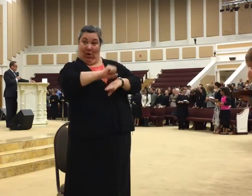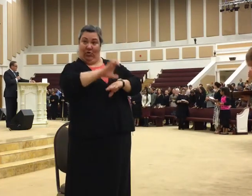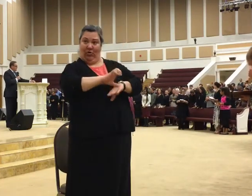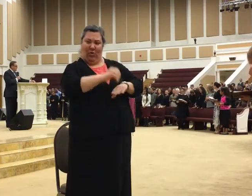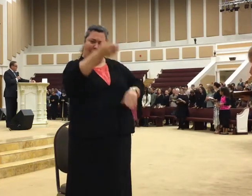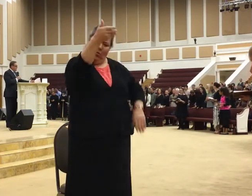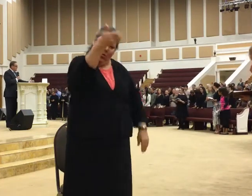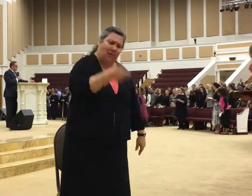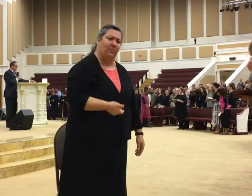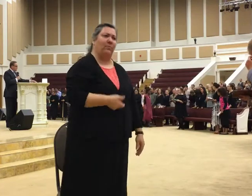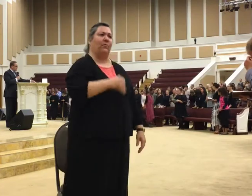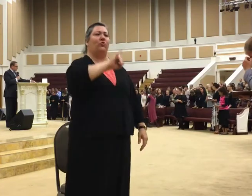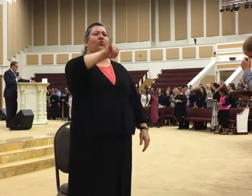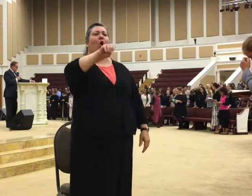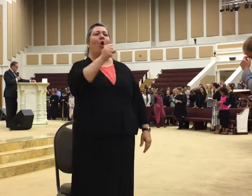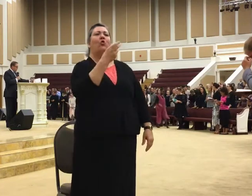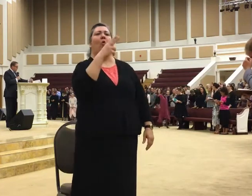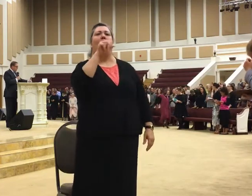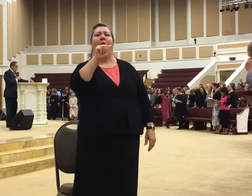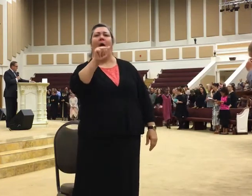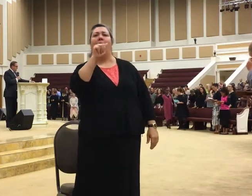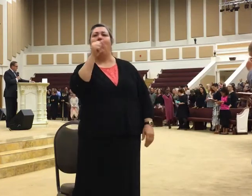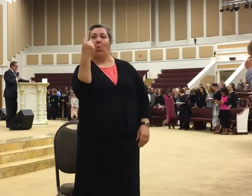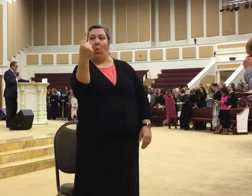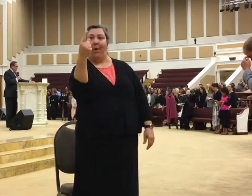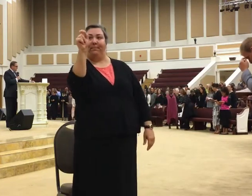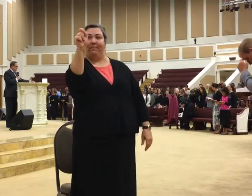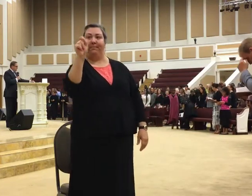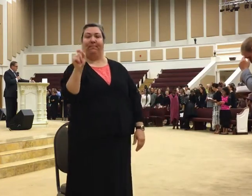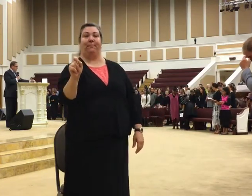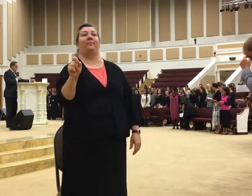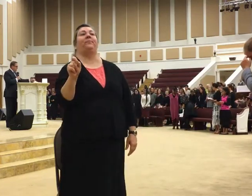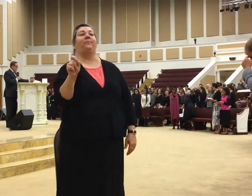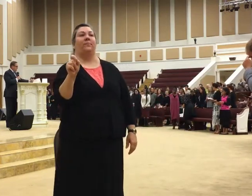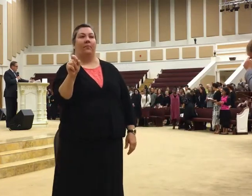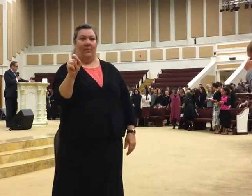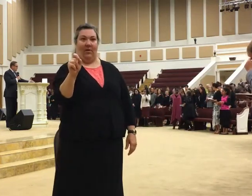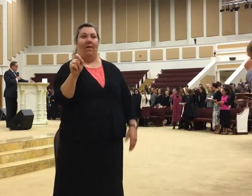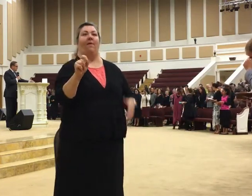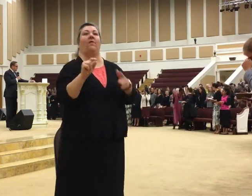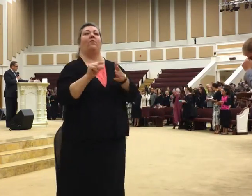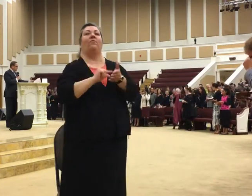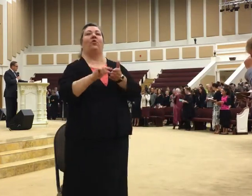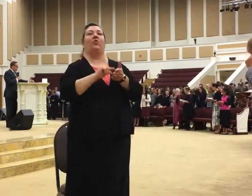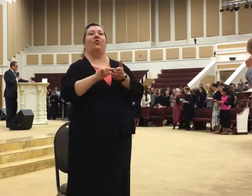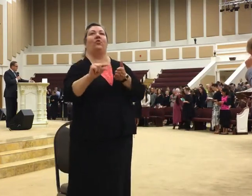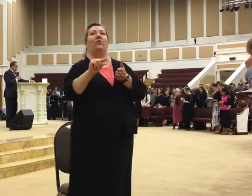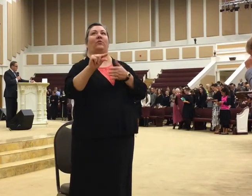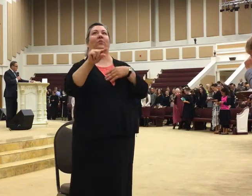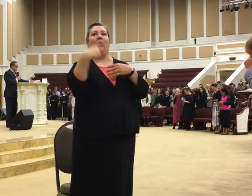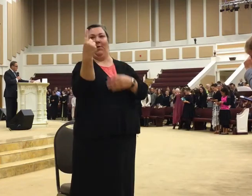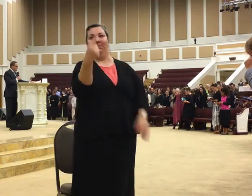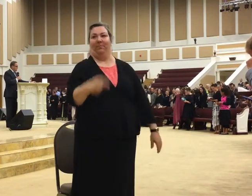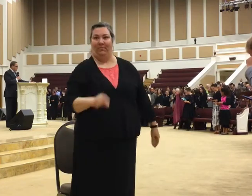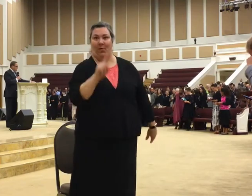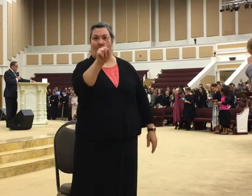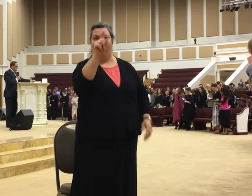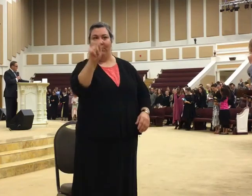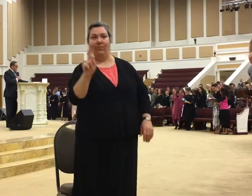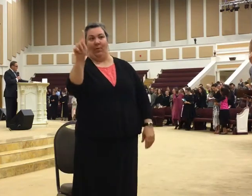welcome. Joshua chapter 1. And let's begin with verse number 1.